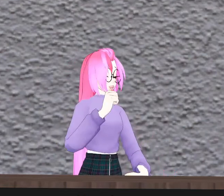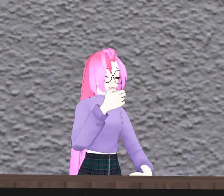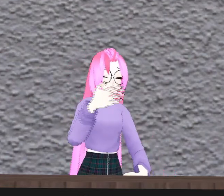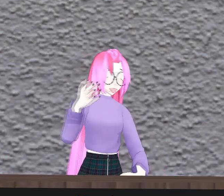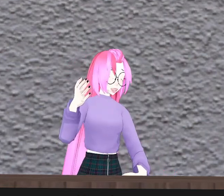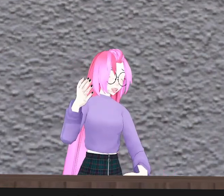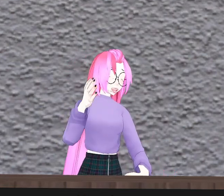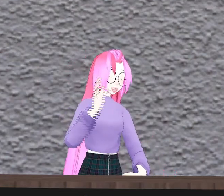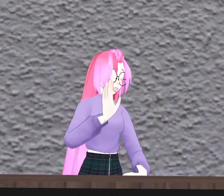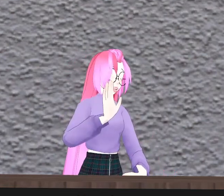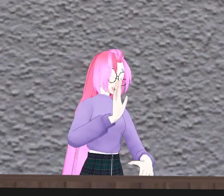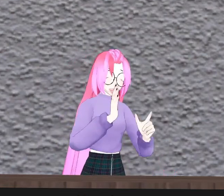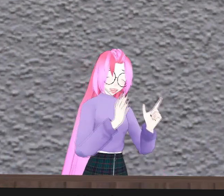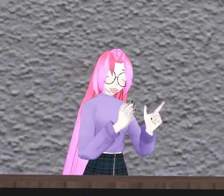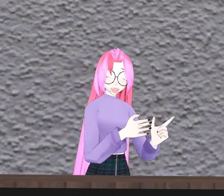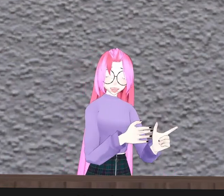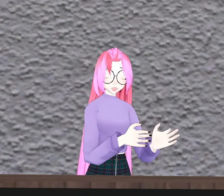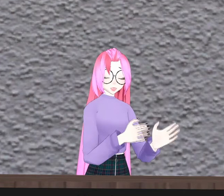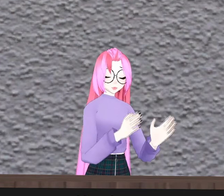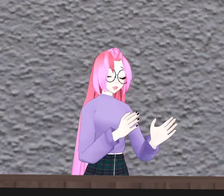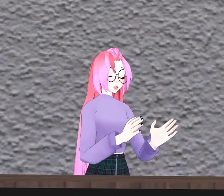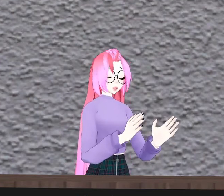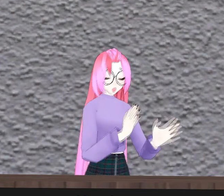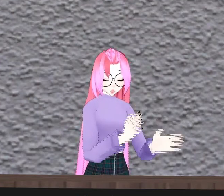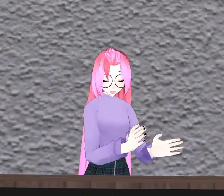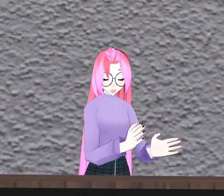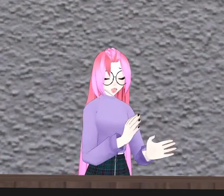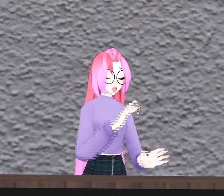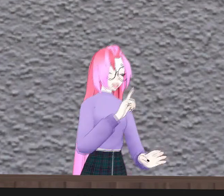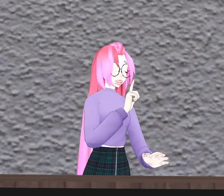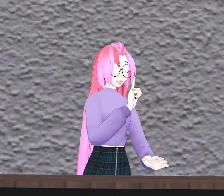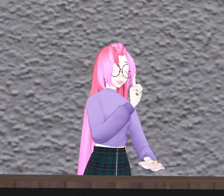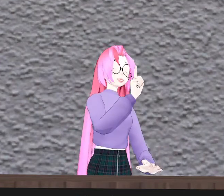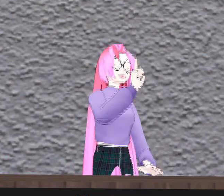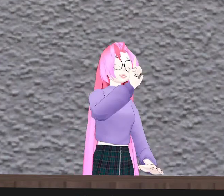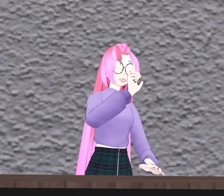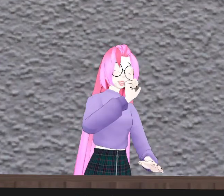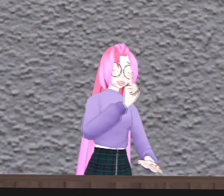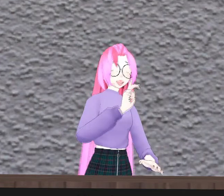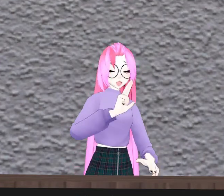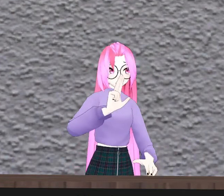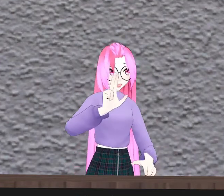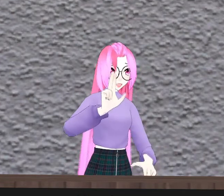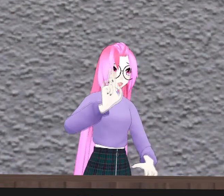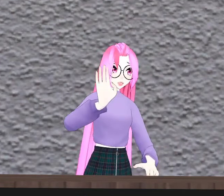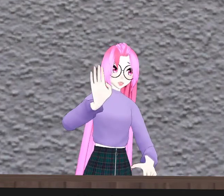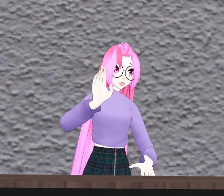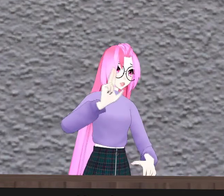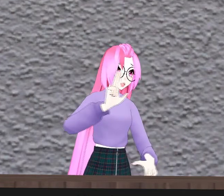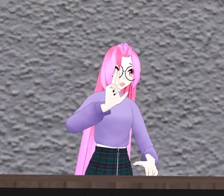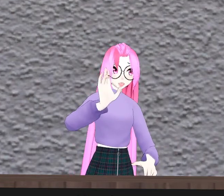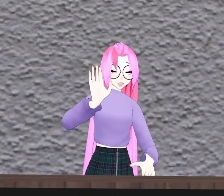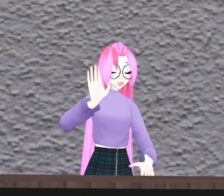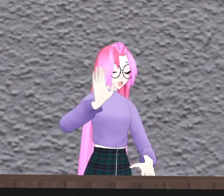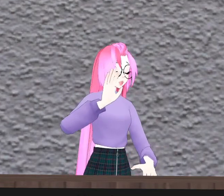And everything else is easy. 20 is just very weird. But everything else, you're going to go 34,